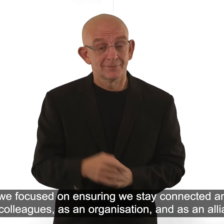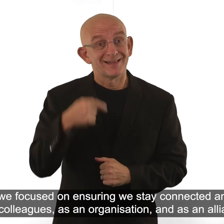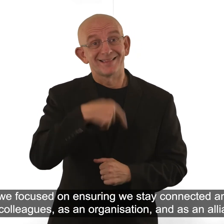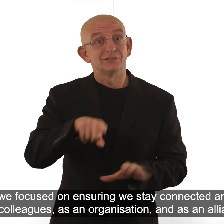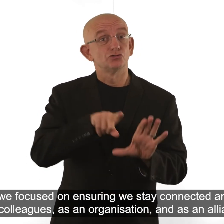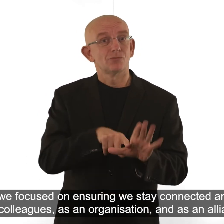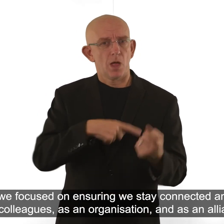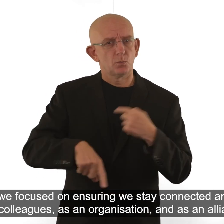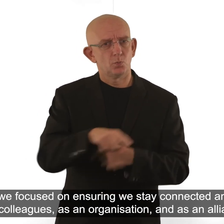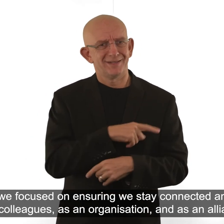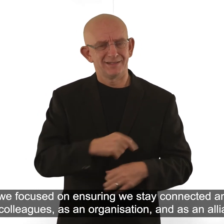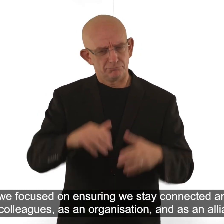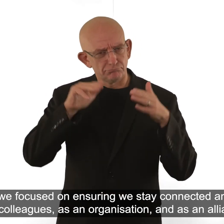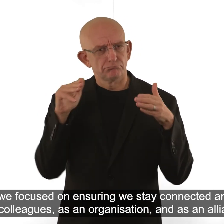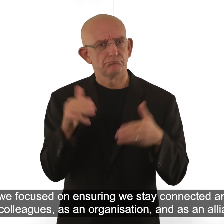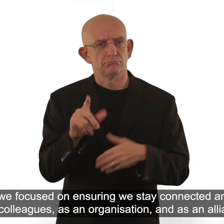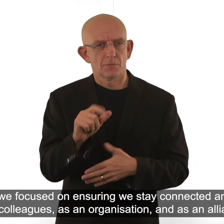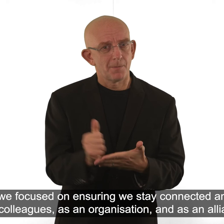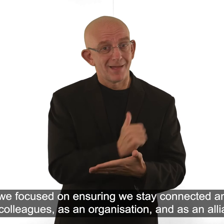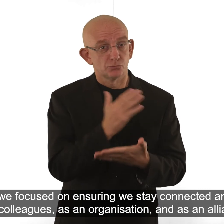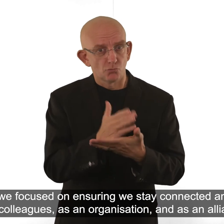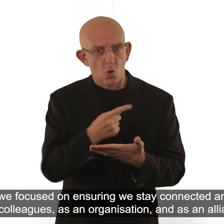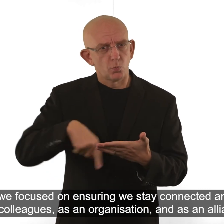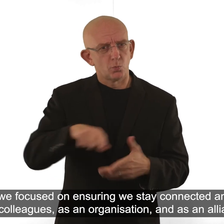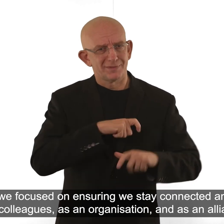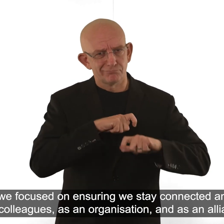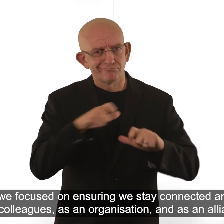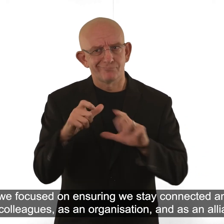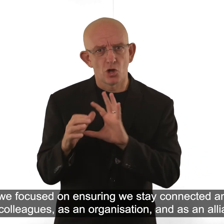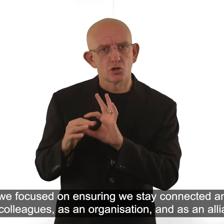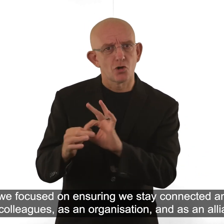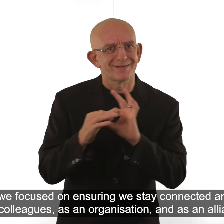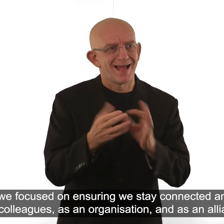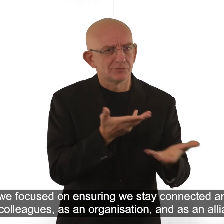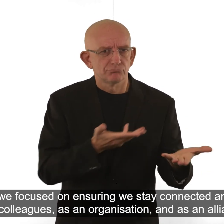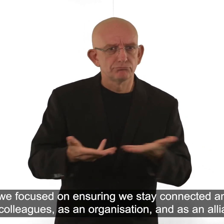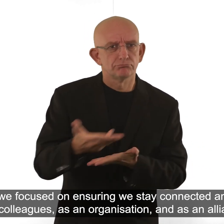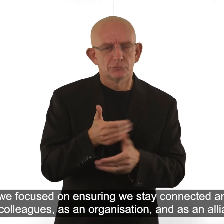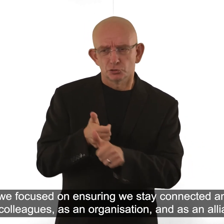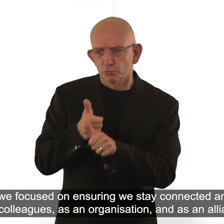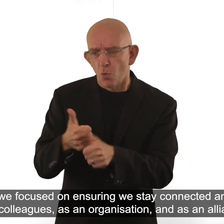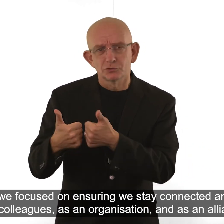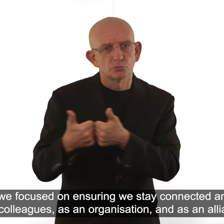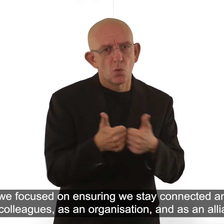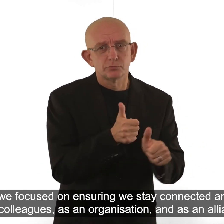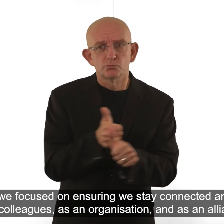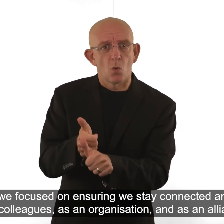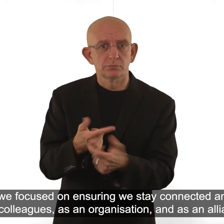This year, we focused on ensuring we stay connected and supported as colleagues, as an organisation, and as